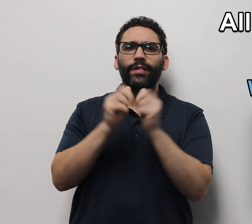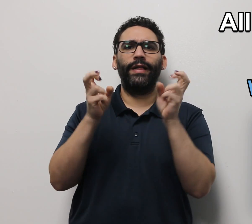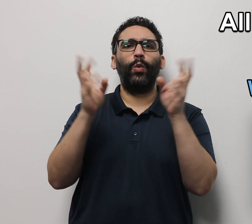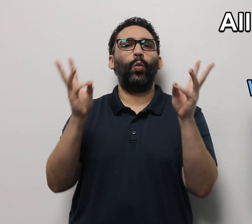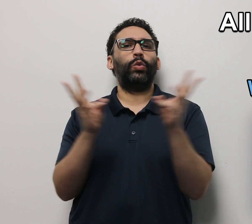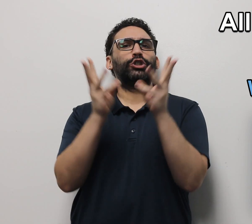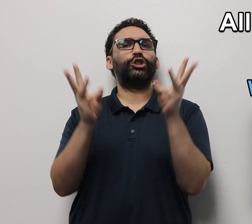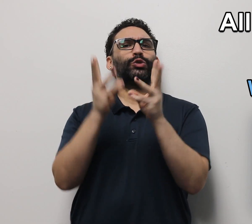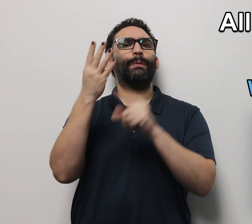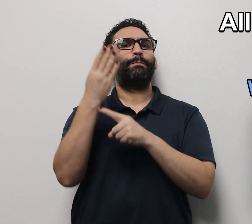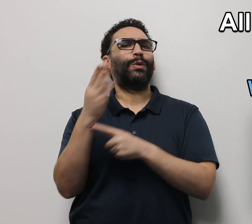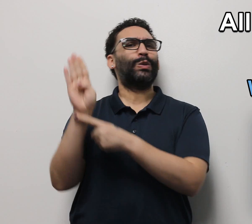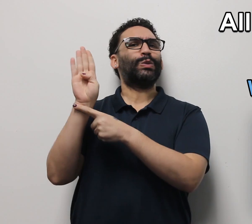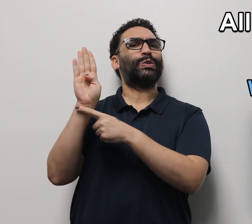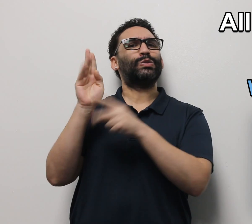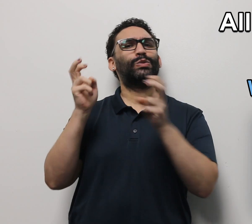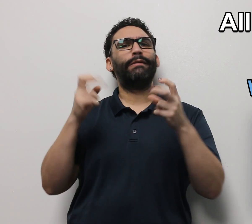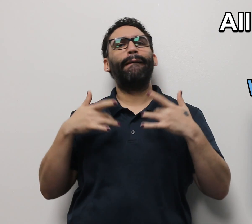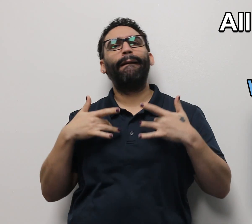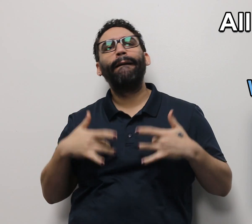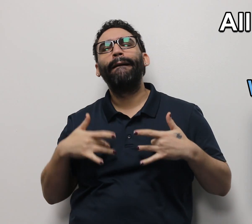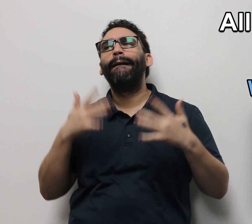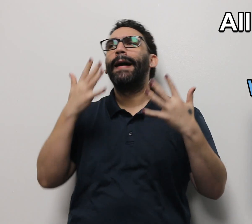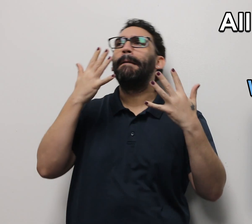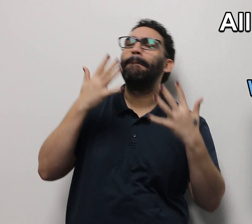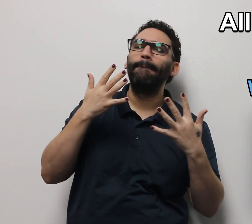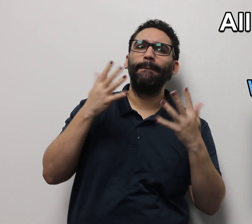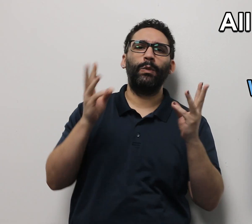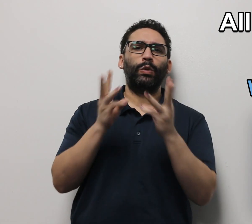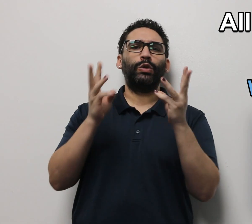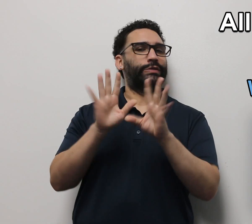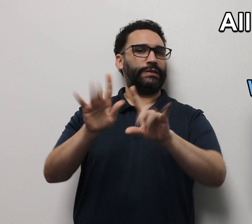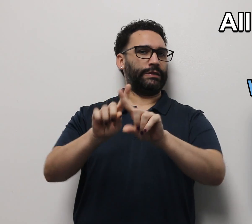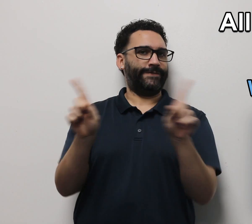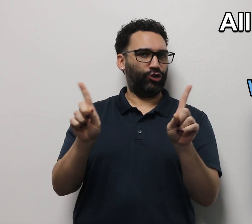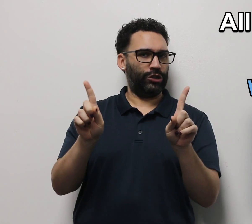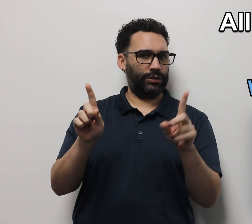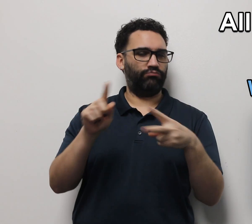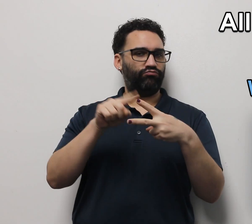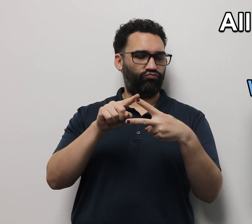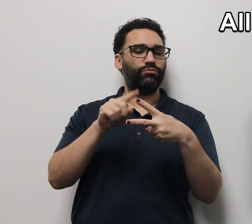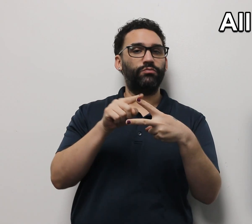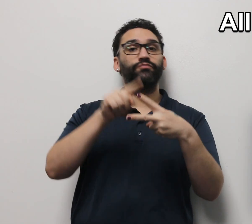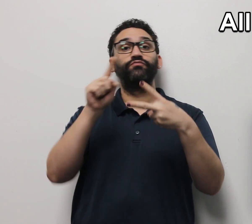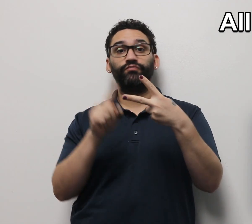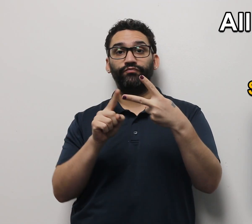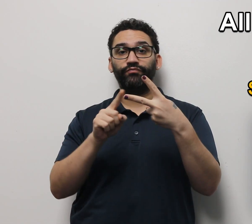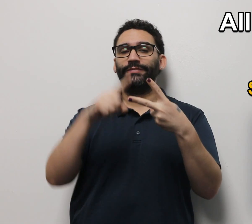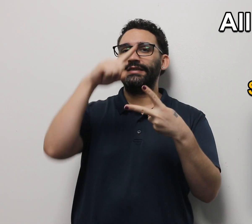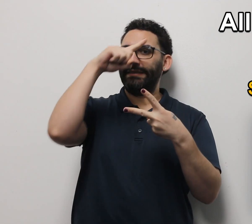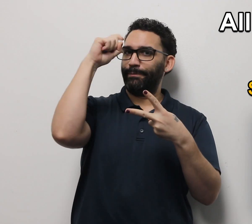And just as a side note, winter depression or pattern is not to be confused with the less serious winter